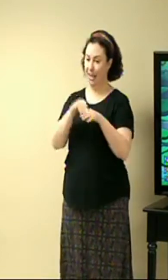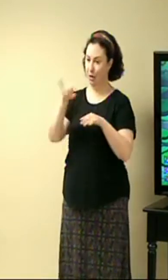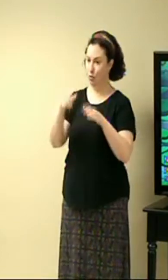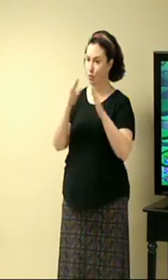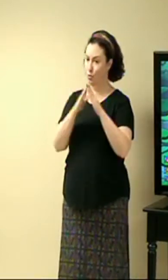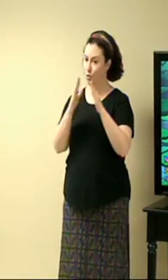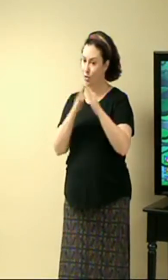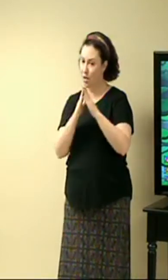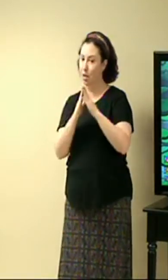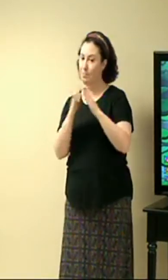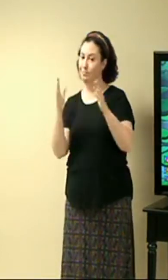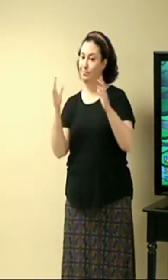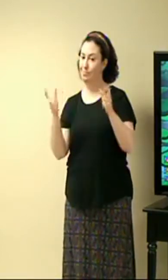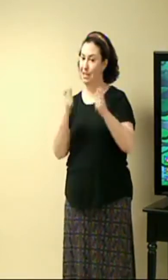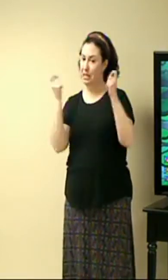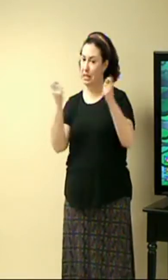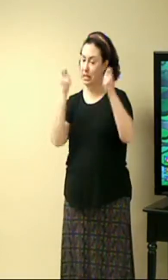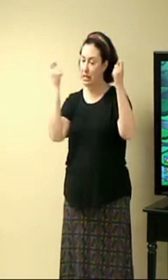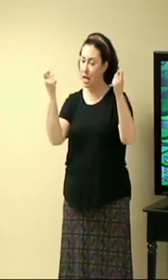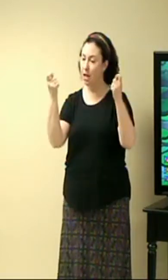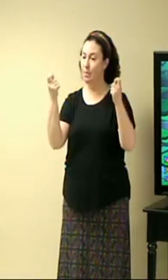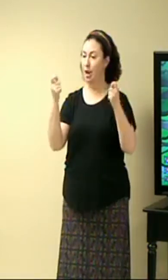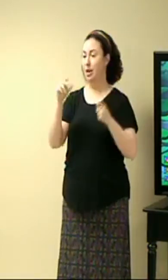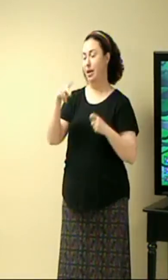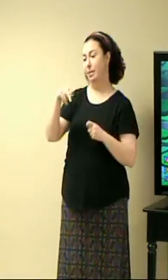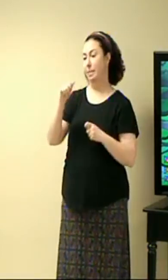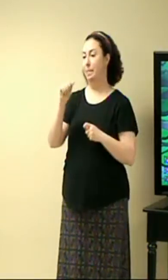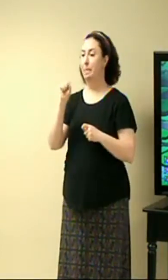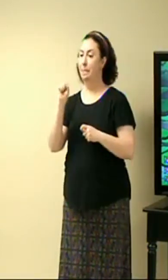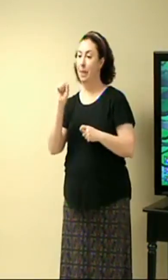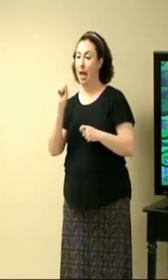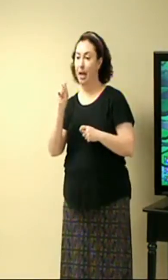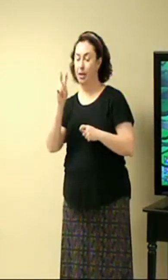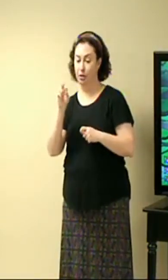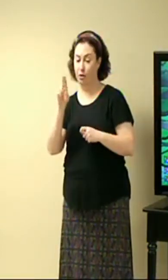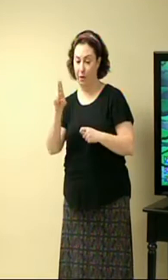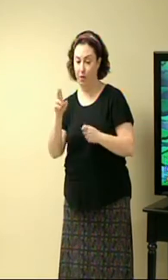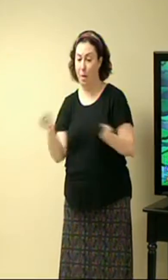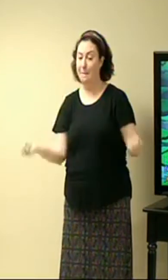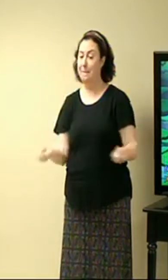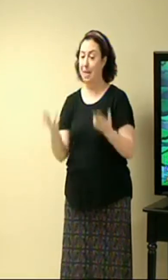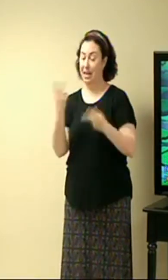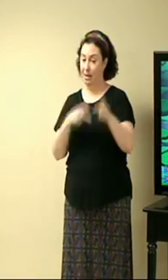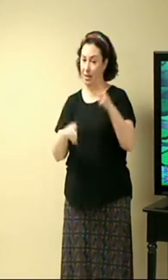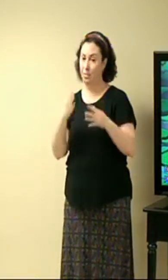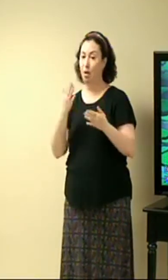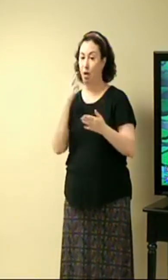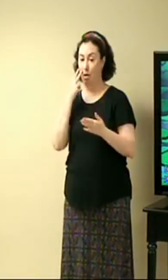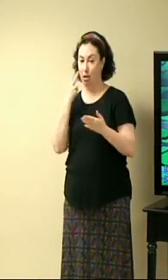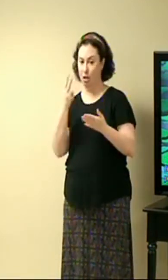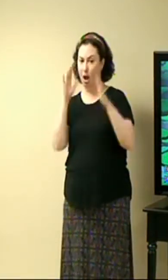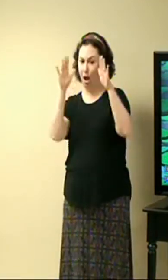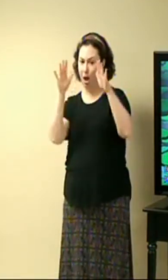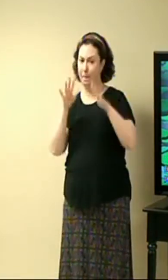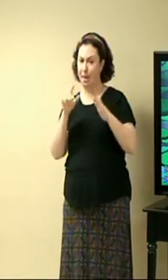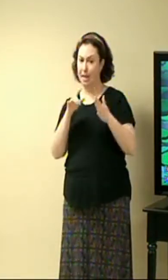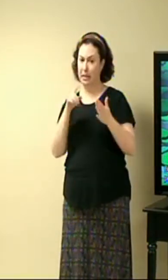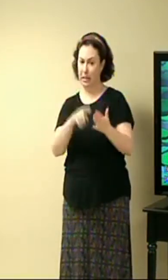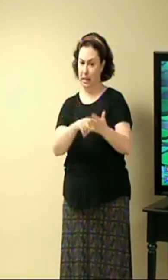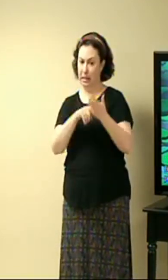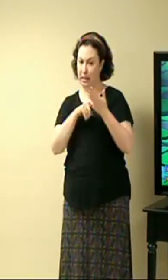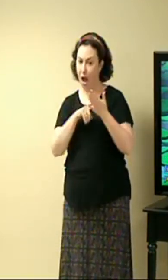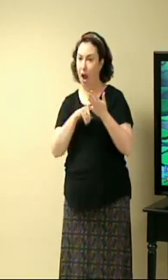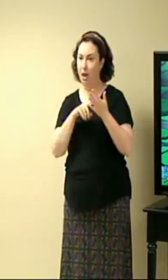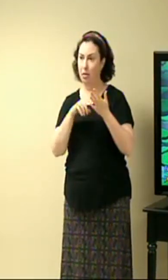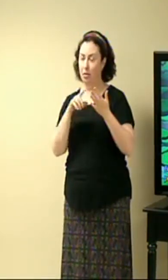Passover festival, many people saw the signs he was performing and believed in his name. We learned last week that the signs are often miracles. So as